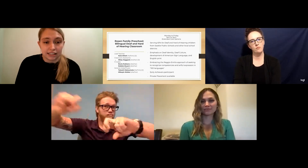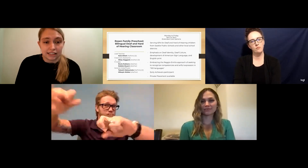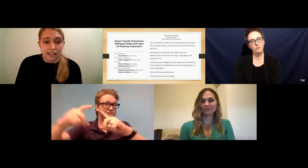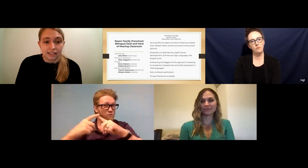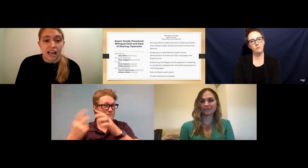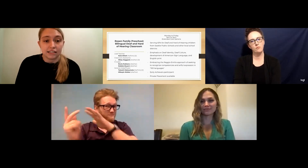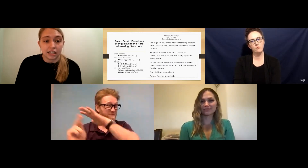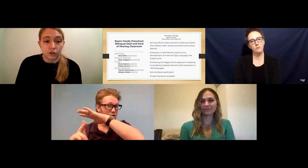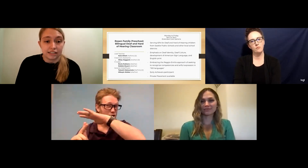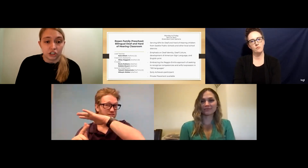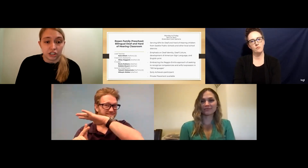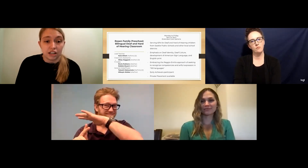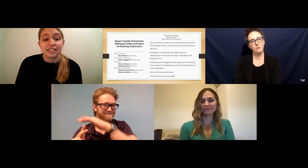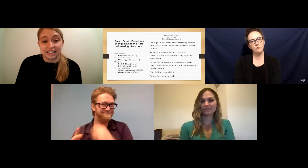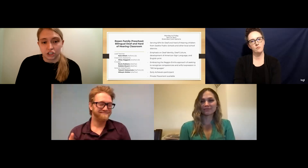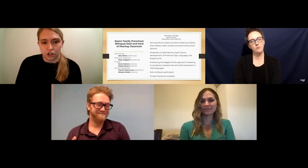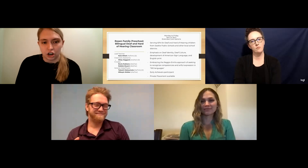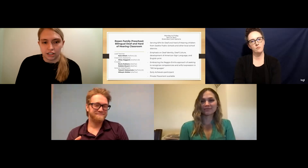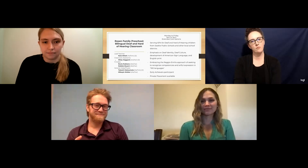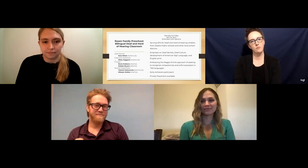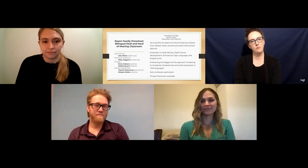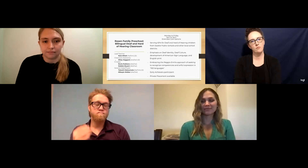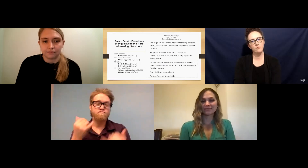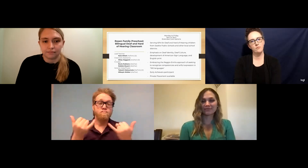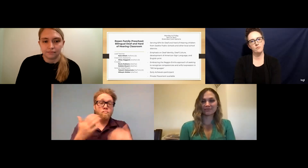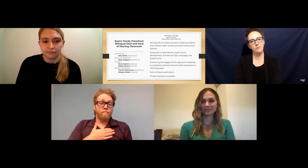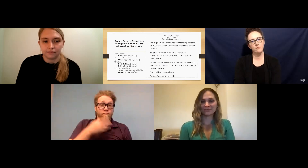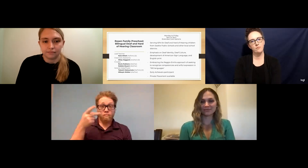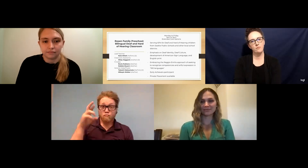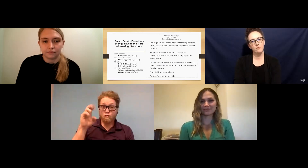for success as they transition to kindergarten.